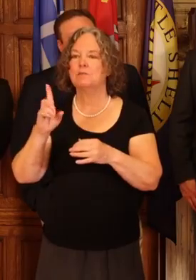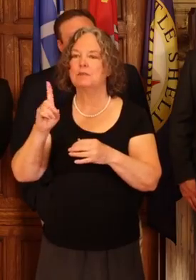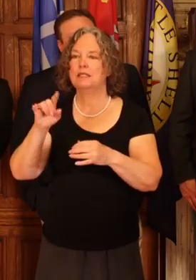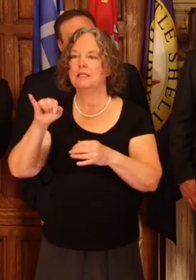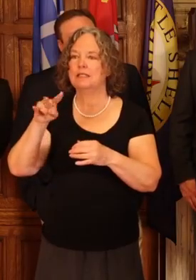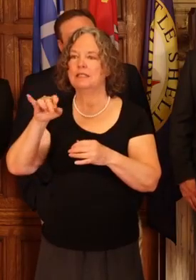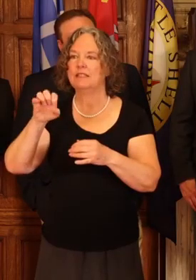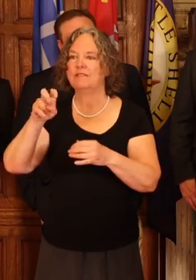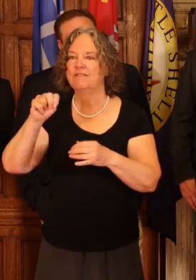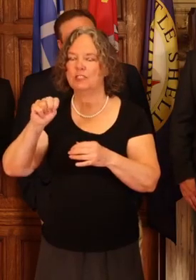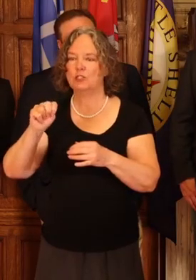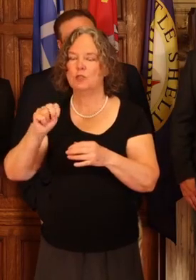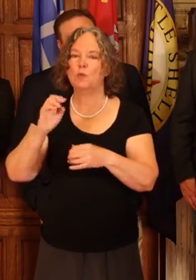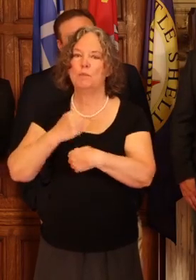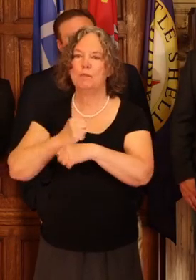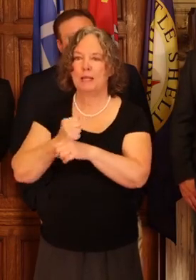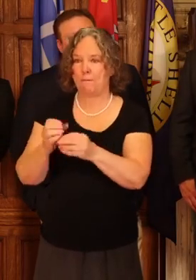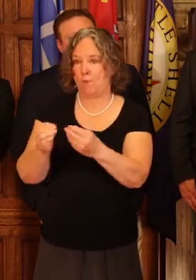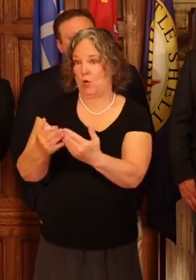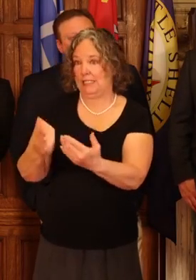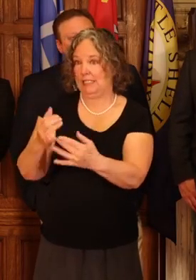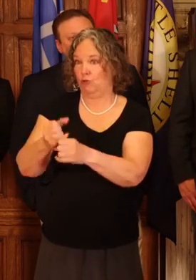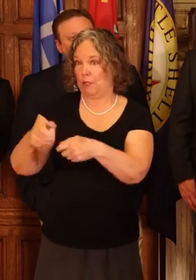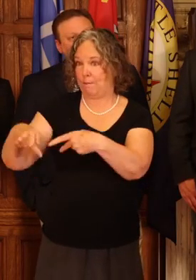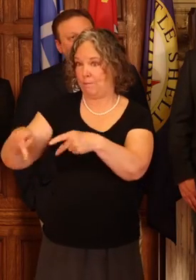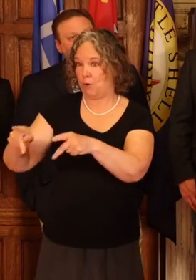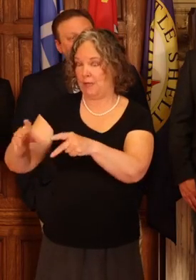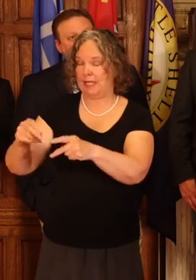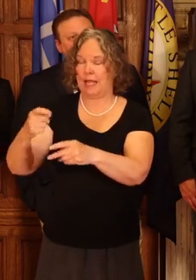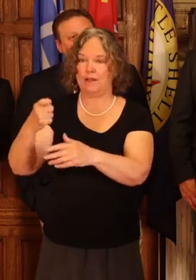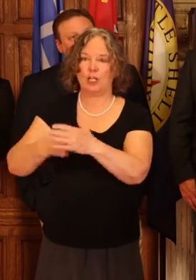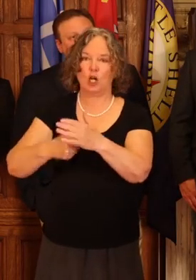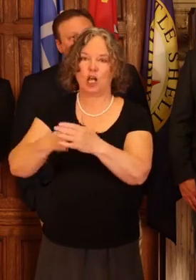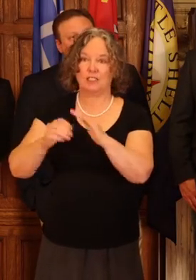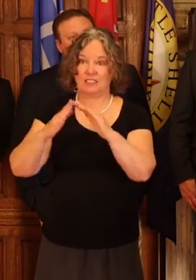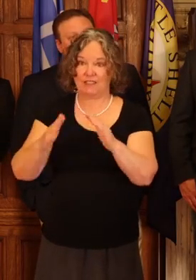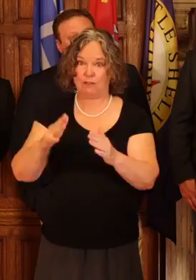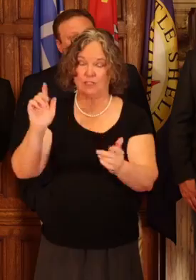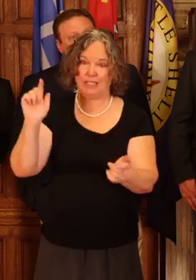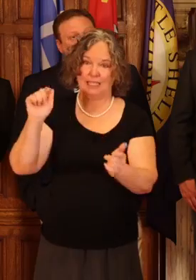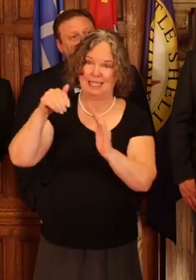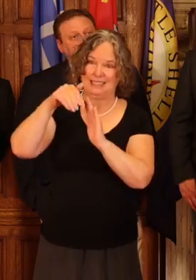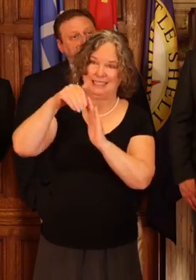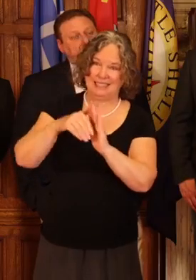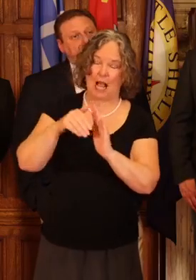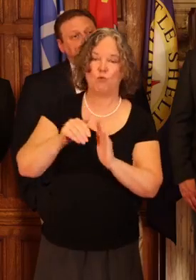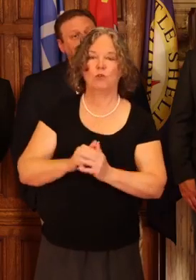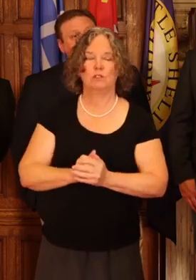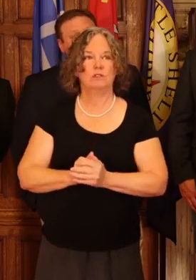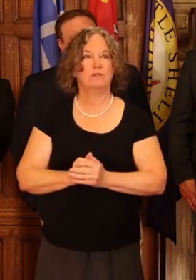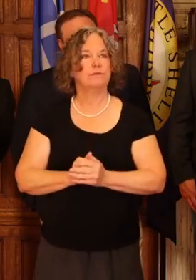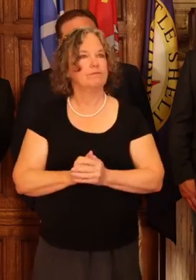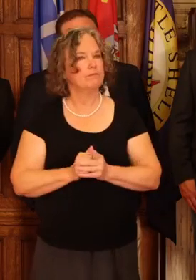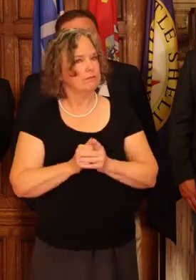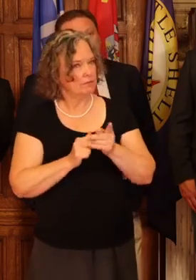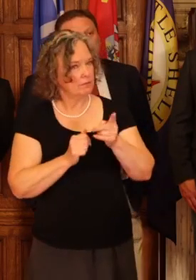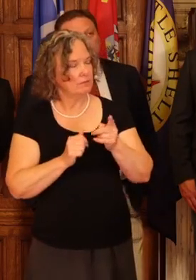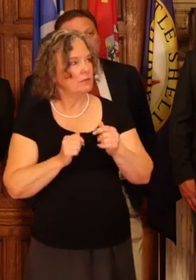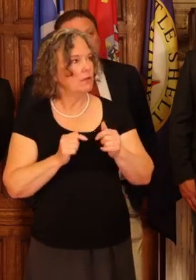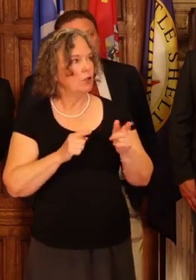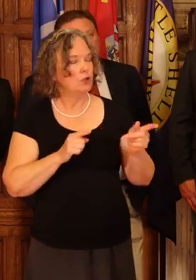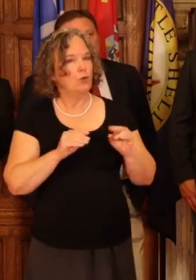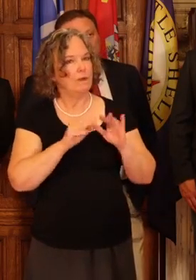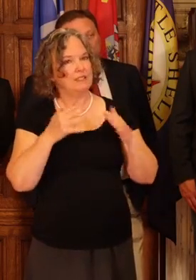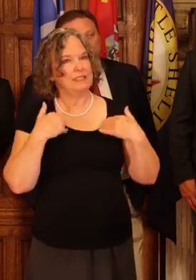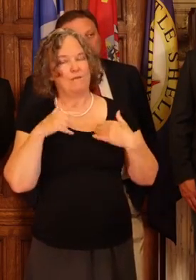will bring the cost of housing down. Yes. Governor Zach Howe from Montana right now. Hi, Zach. First of all, you obviously have over 300